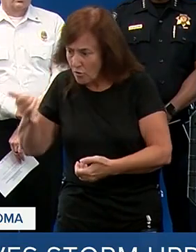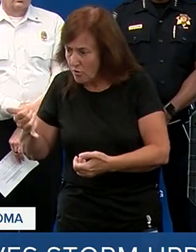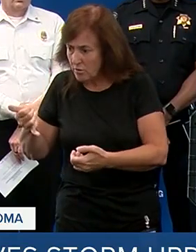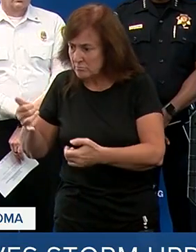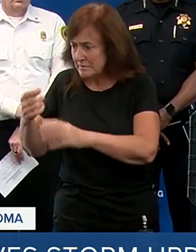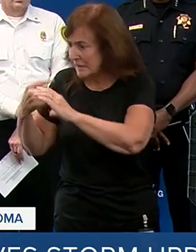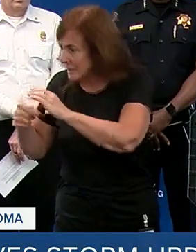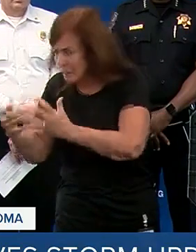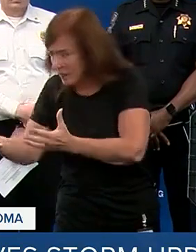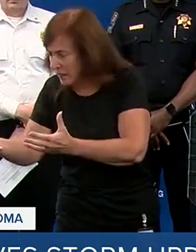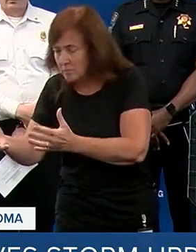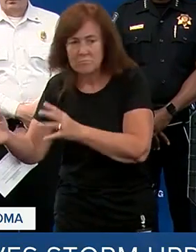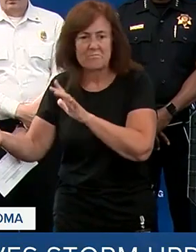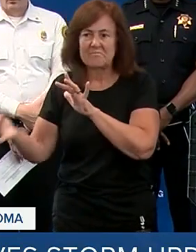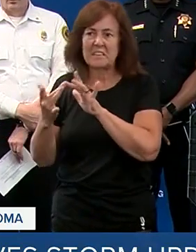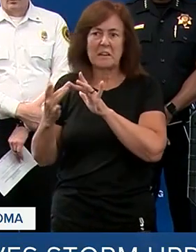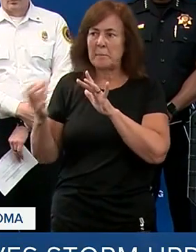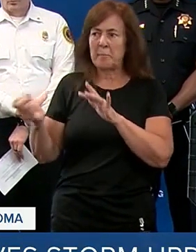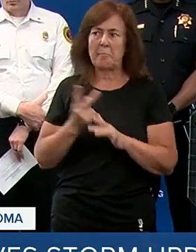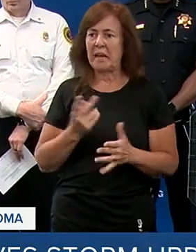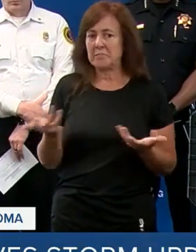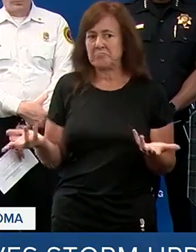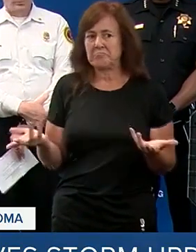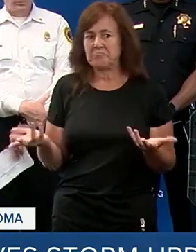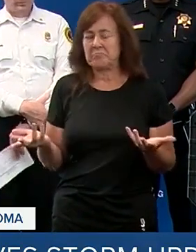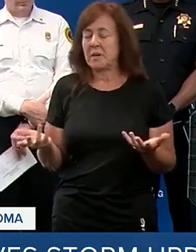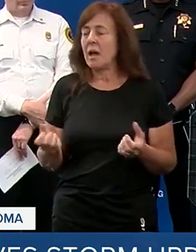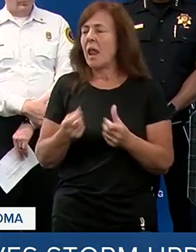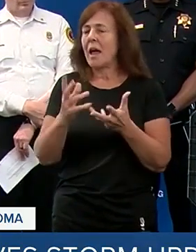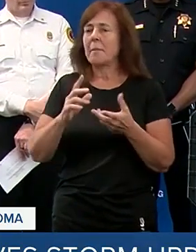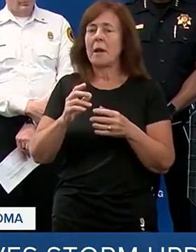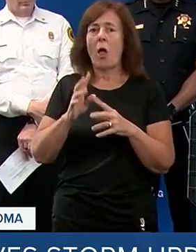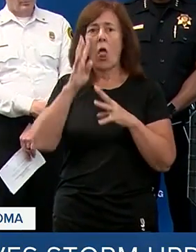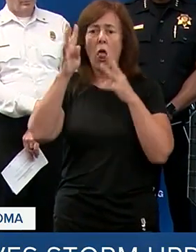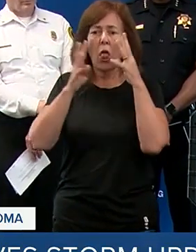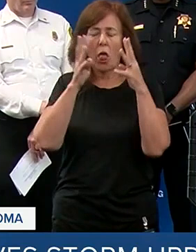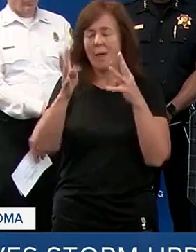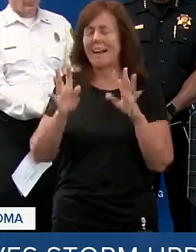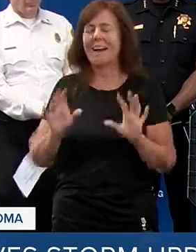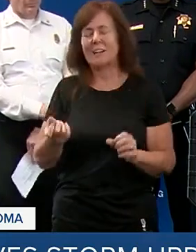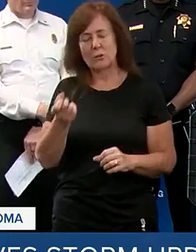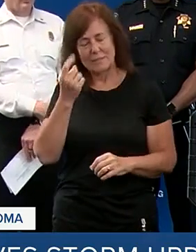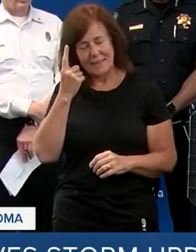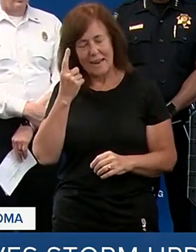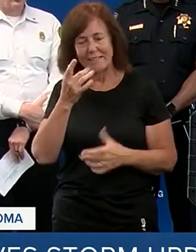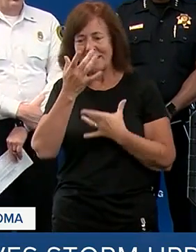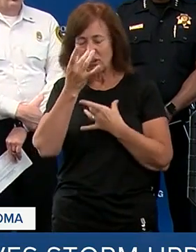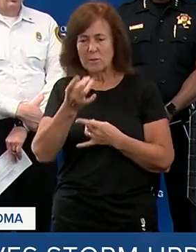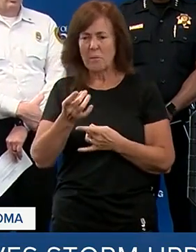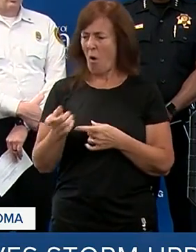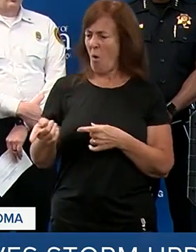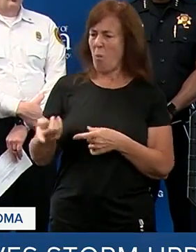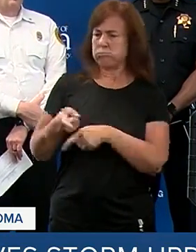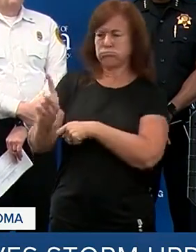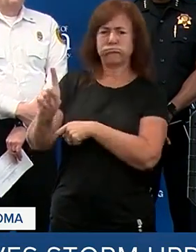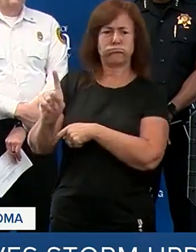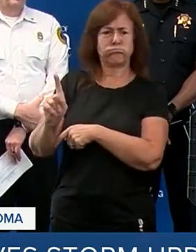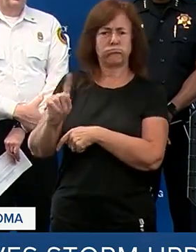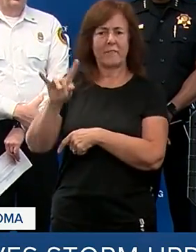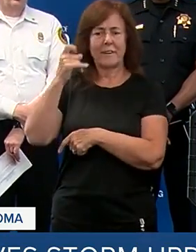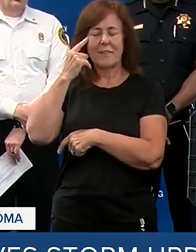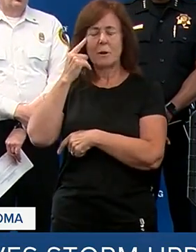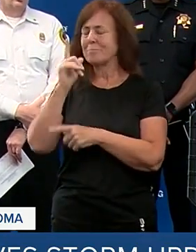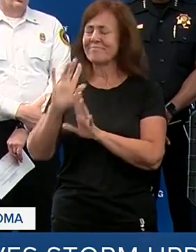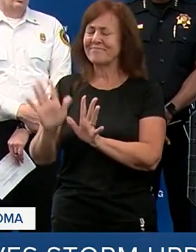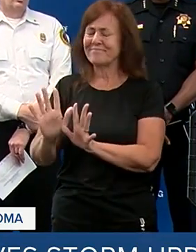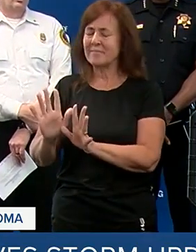couldn't get through. A lot has been made of this, and I understand the interest in it. The important thing to